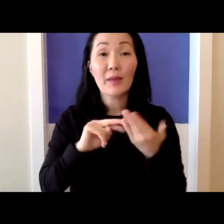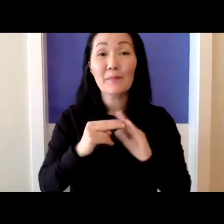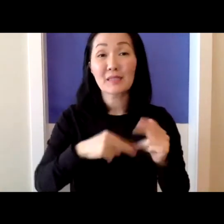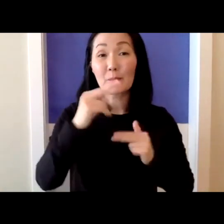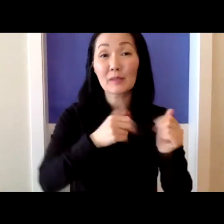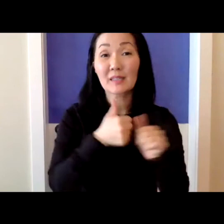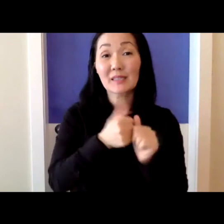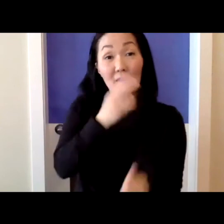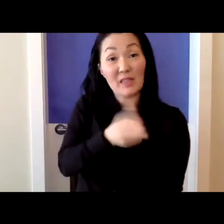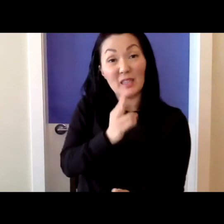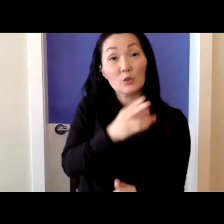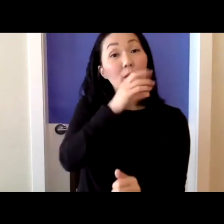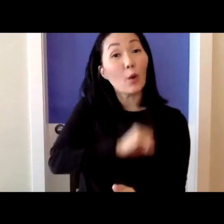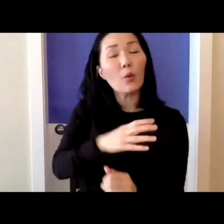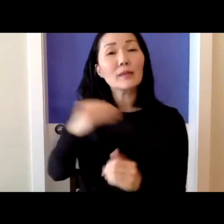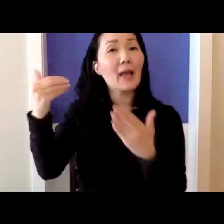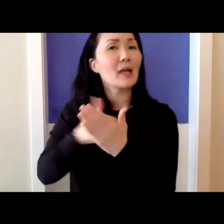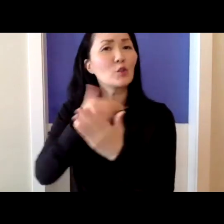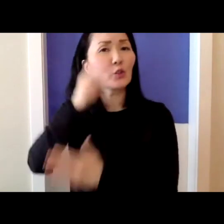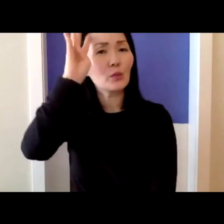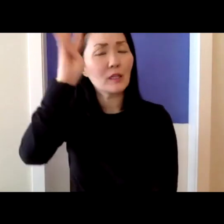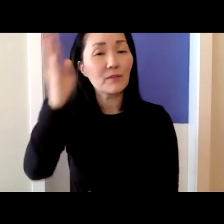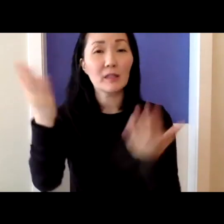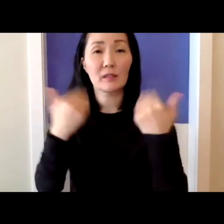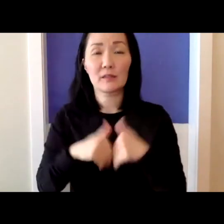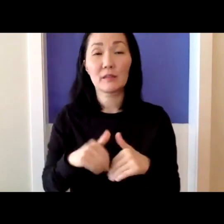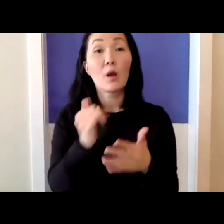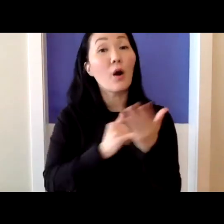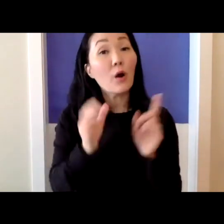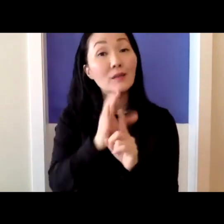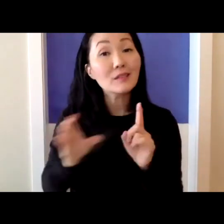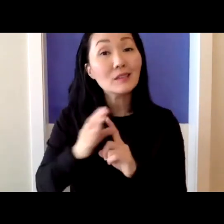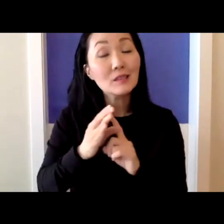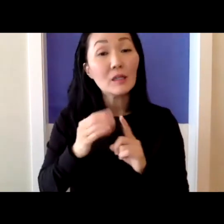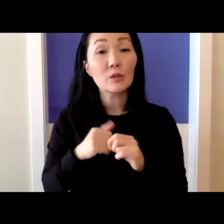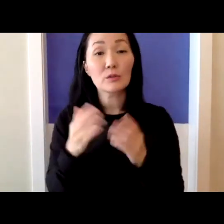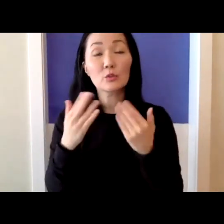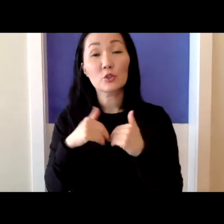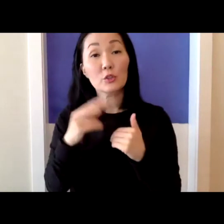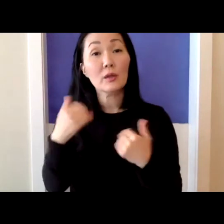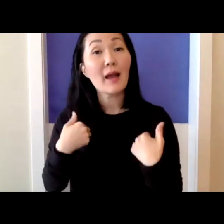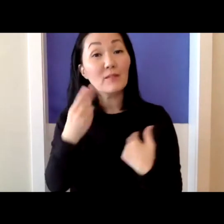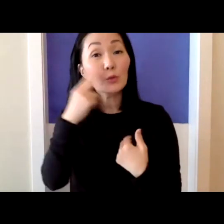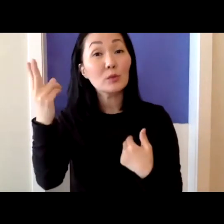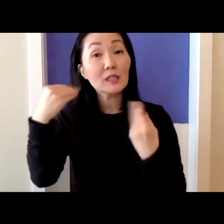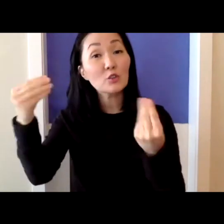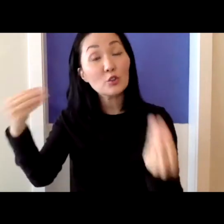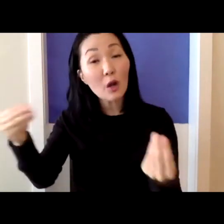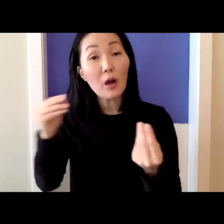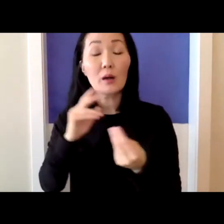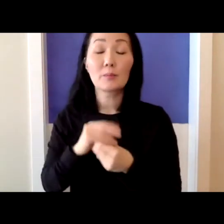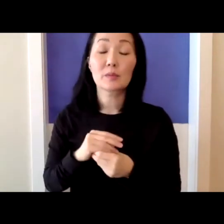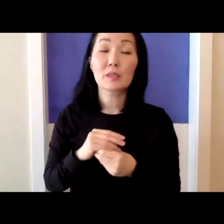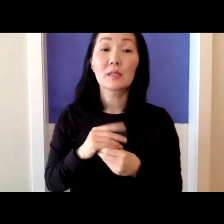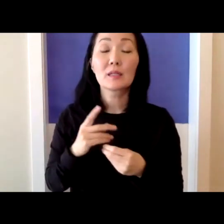place full of culture and art. An international business hub with unique shops and characters. And a place where